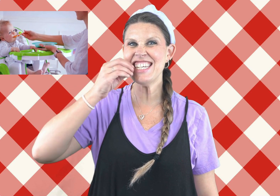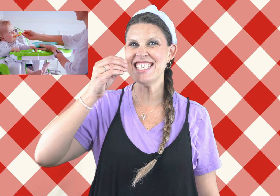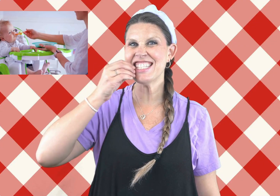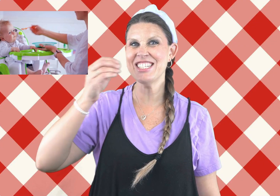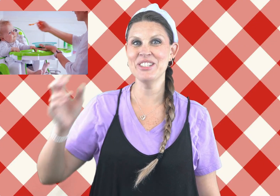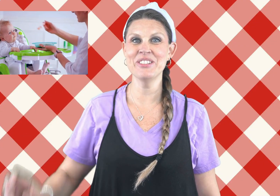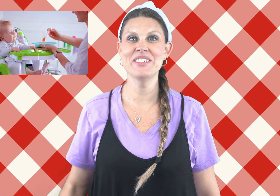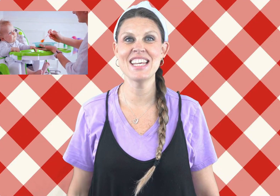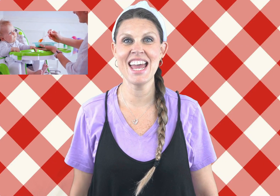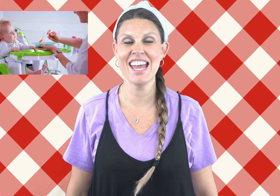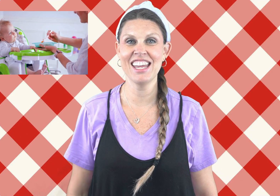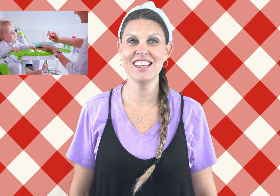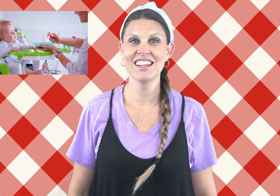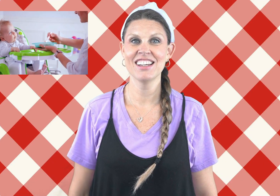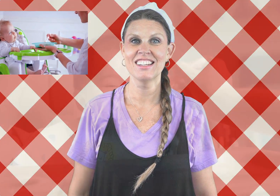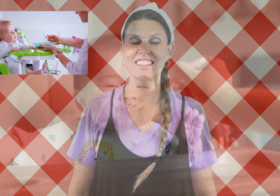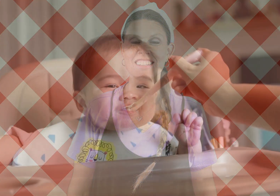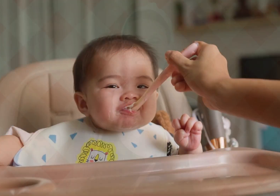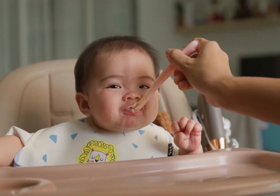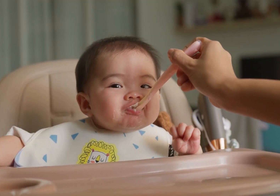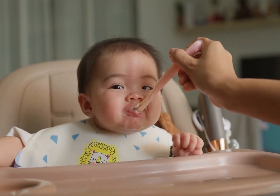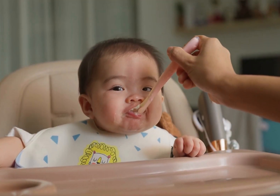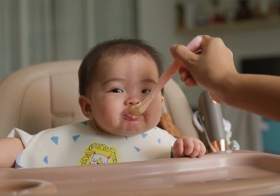eat today.